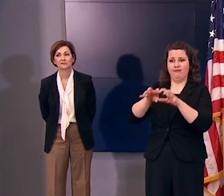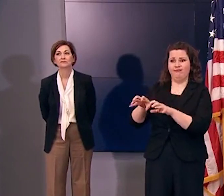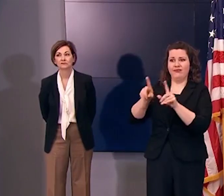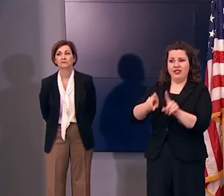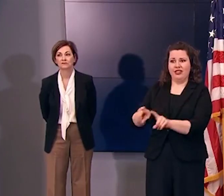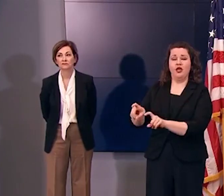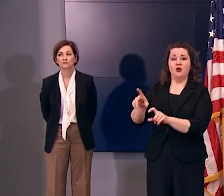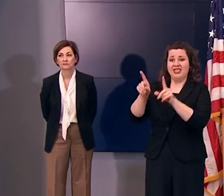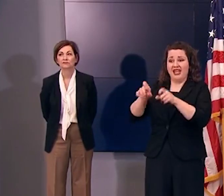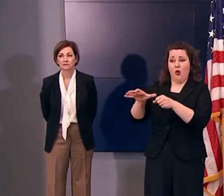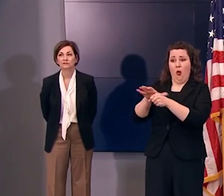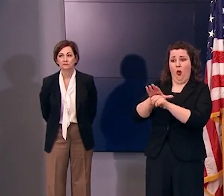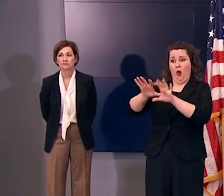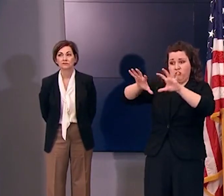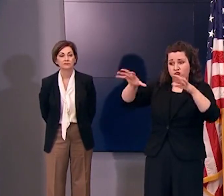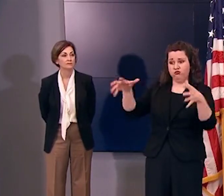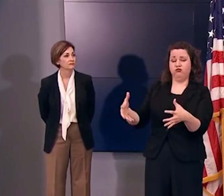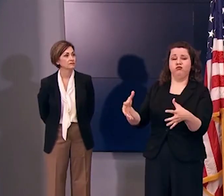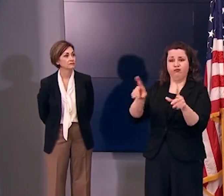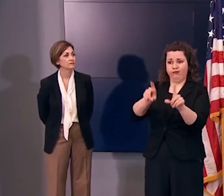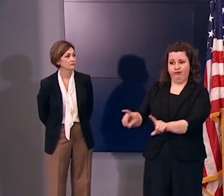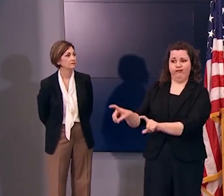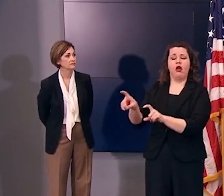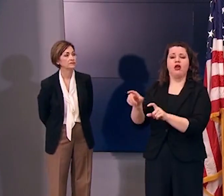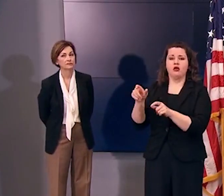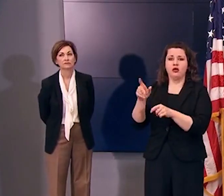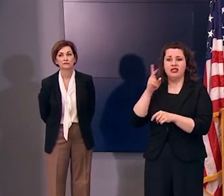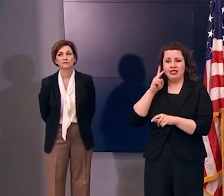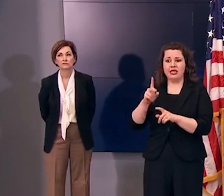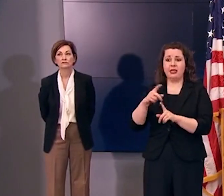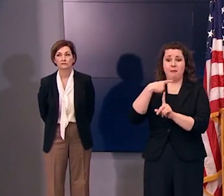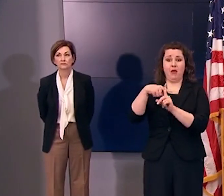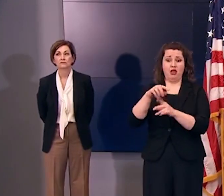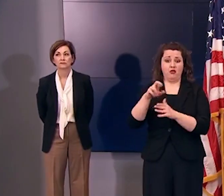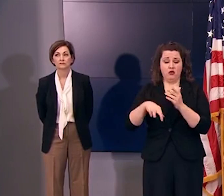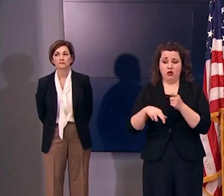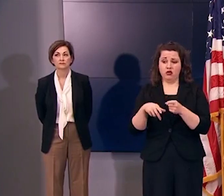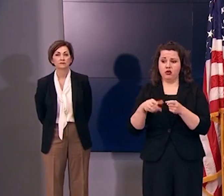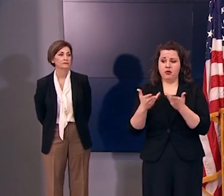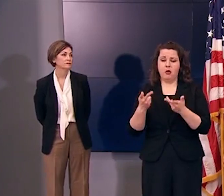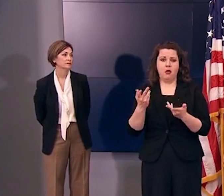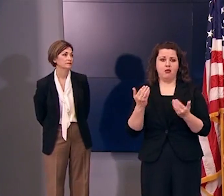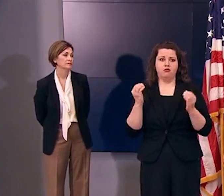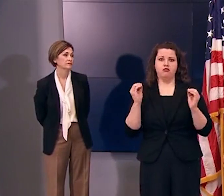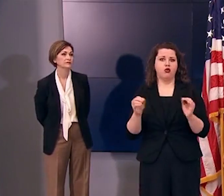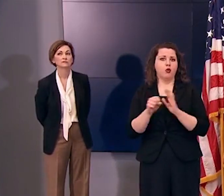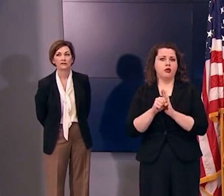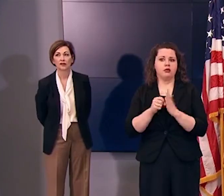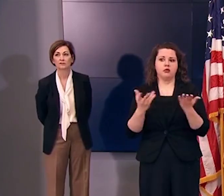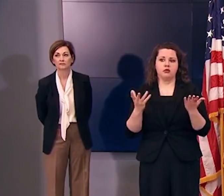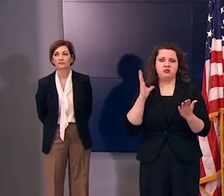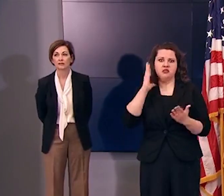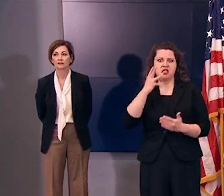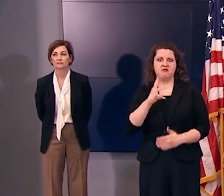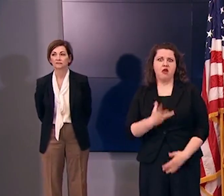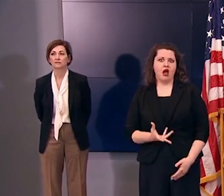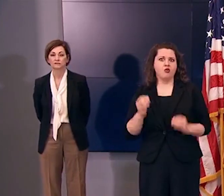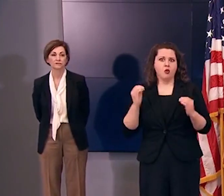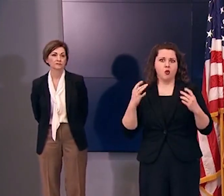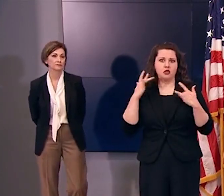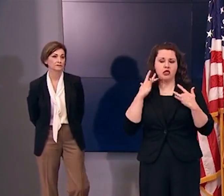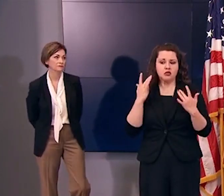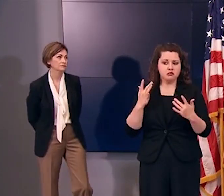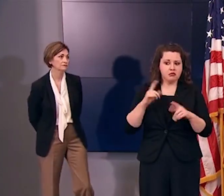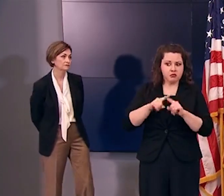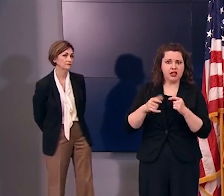an entire workforce, we do find positive cases in people who might not be experiencing symptoms. And so the guidance